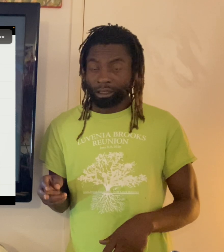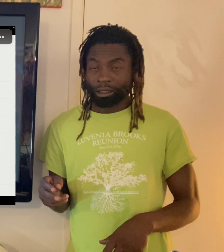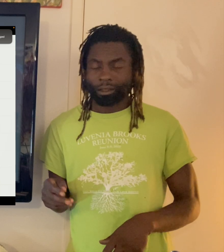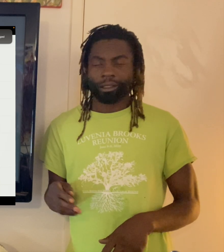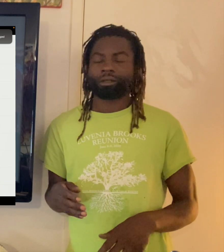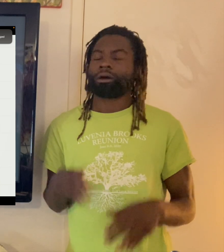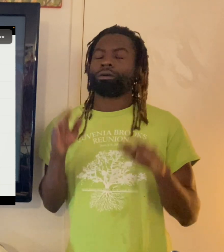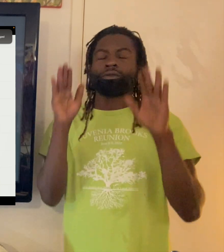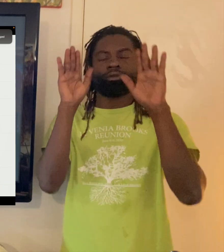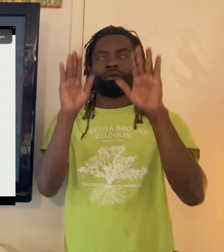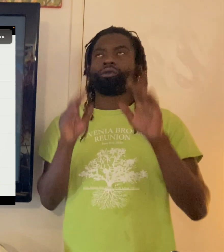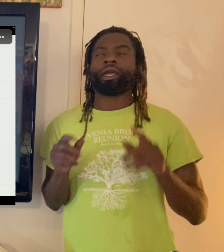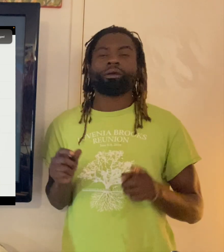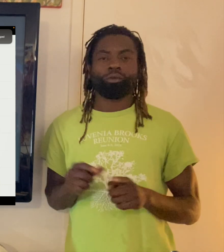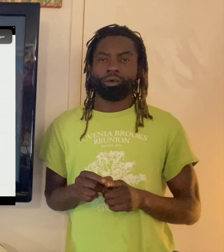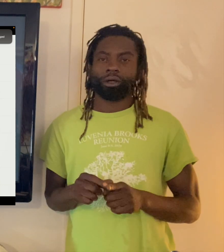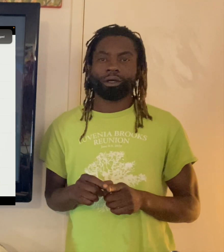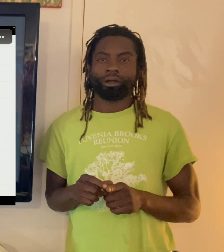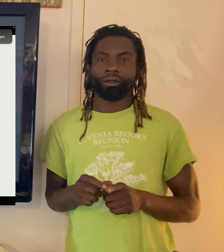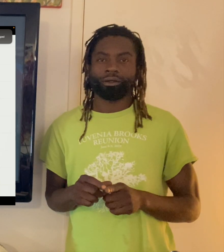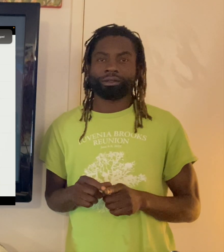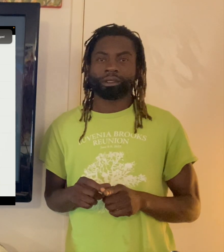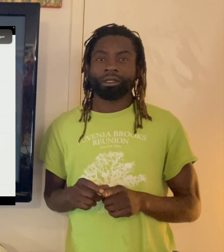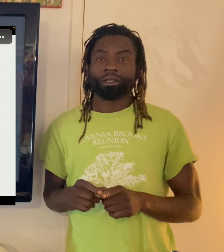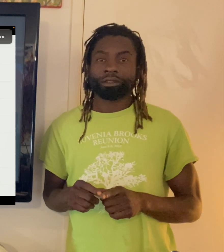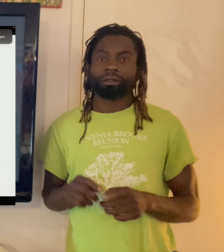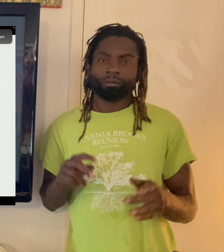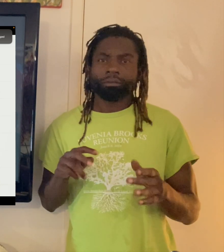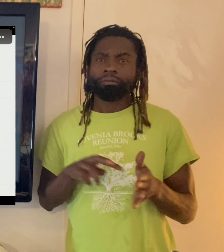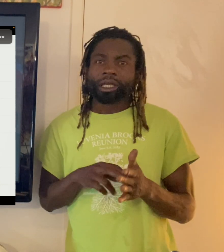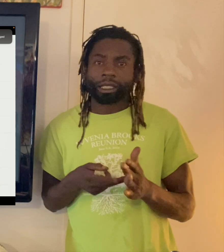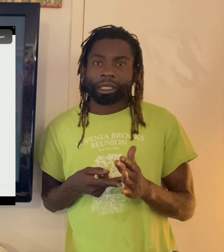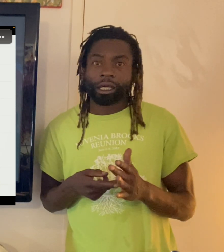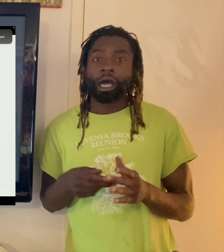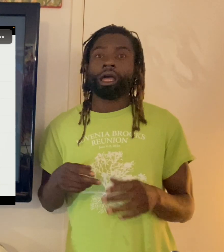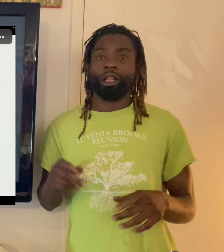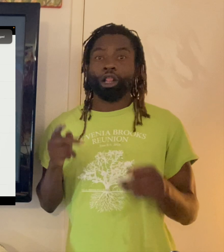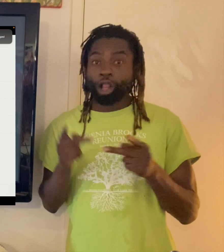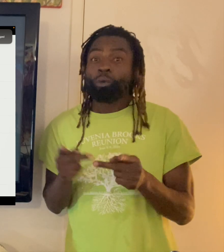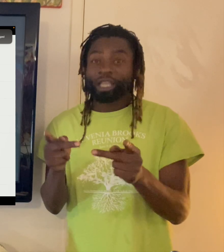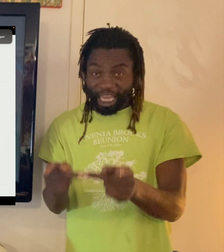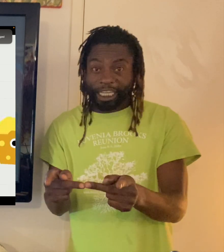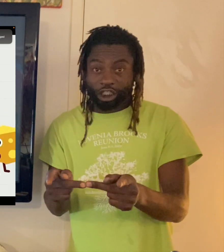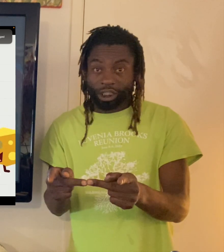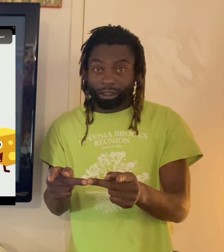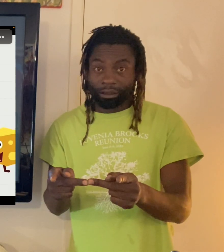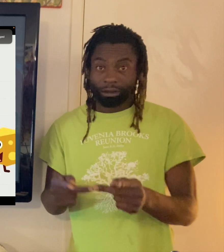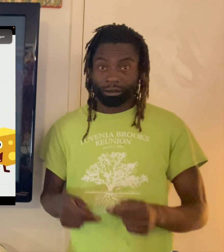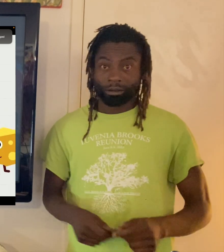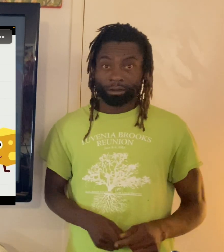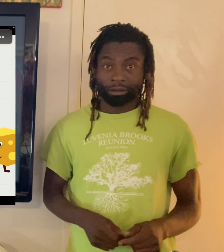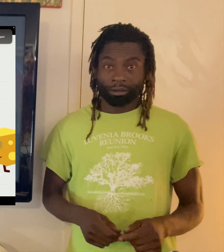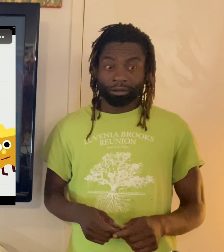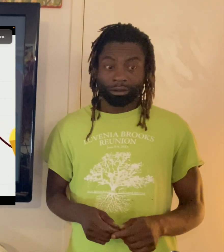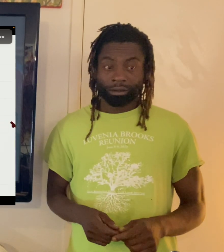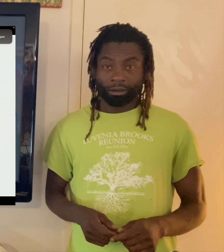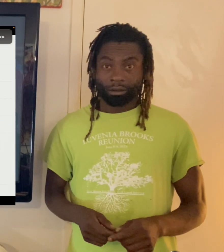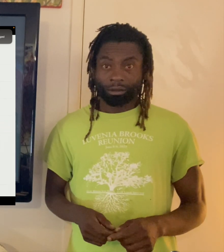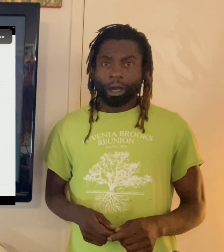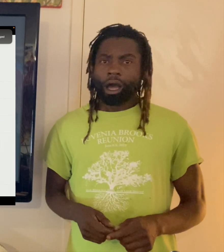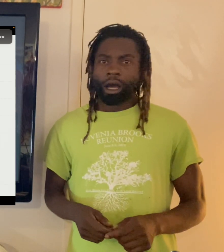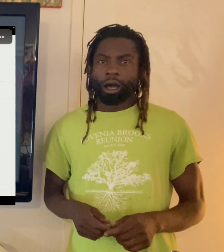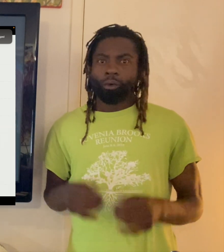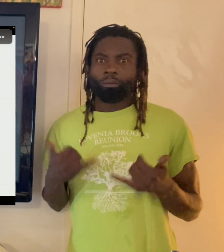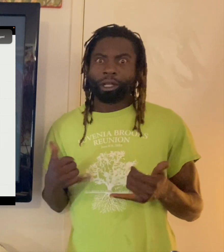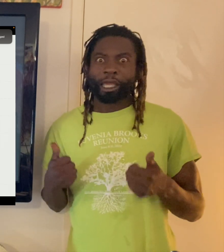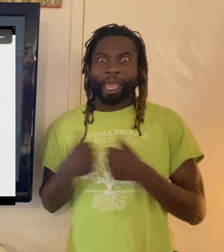all great words to say where something is. You know, location. Location. Okay, now let's play